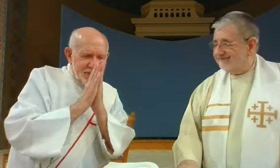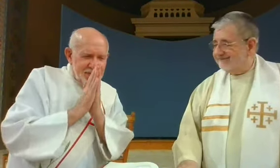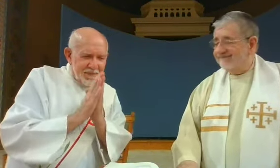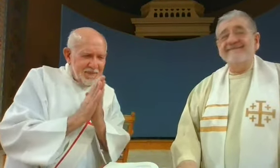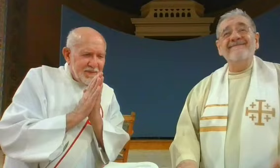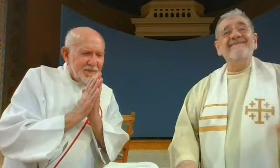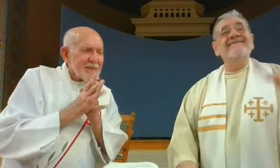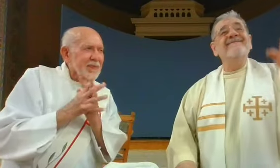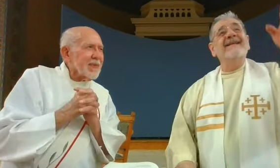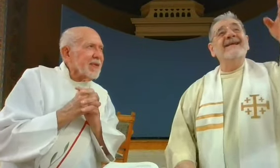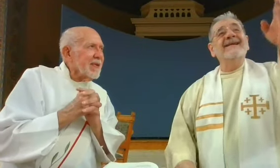our prayer.